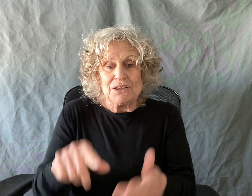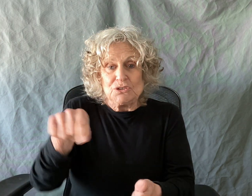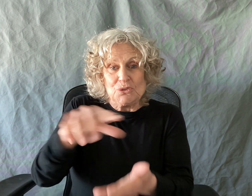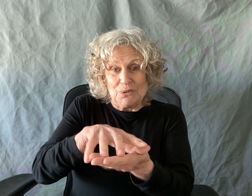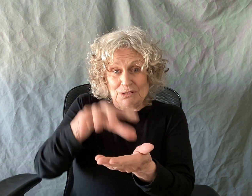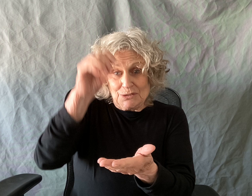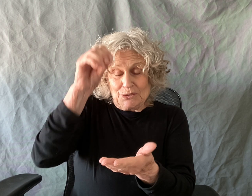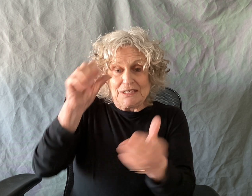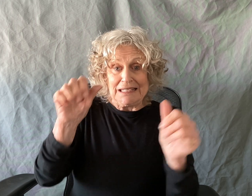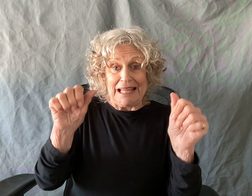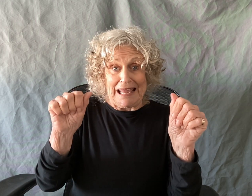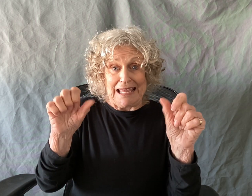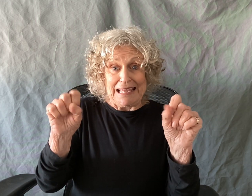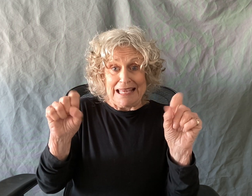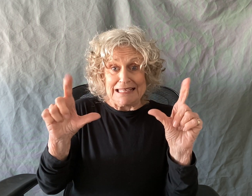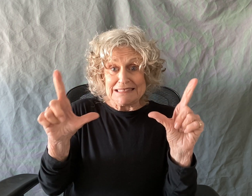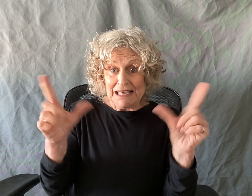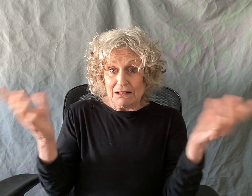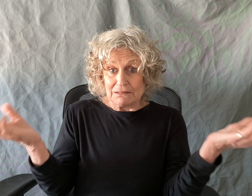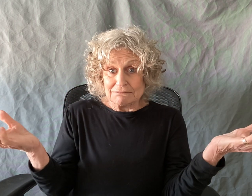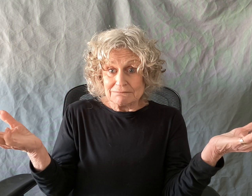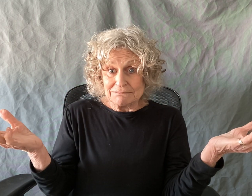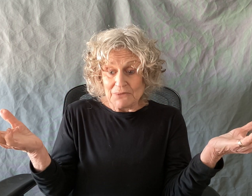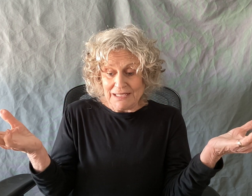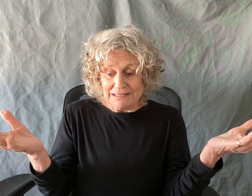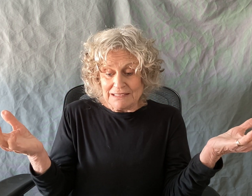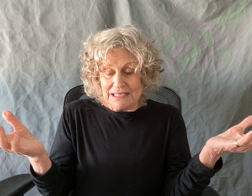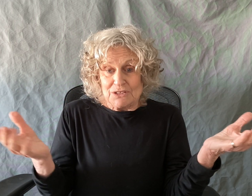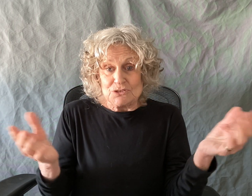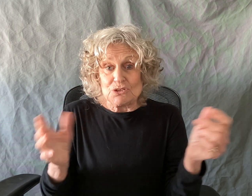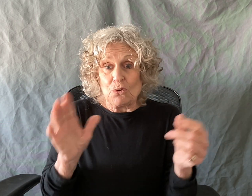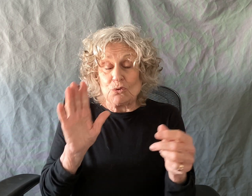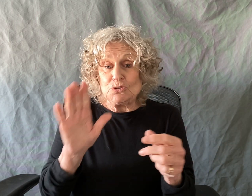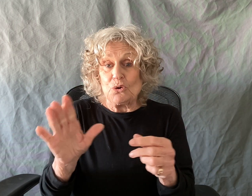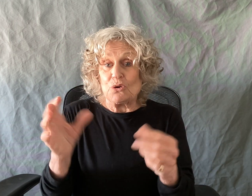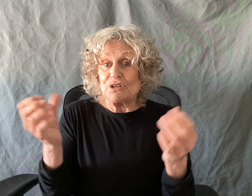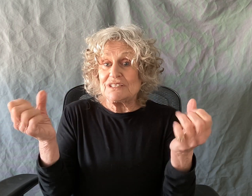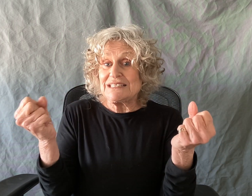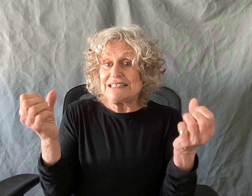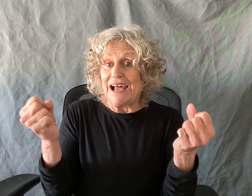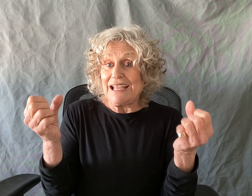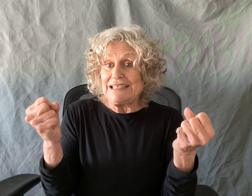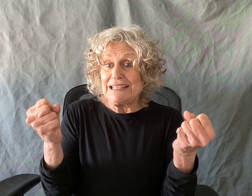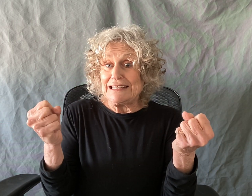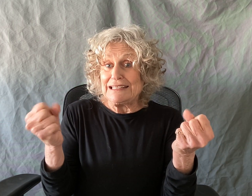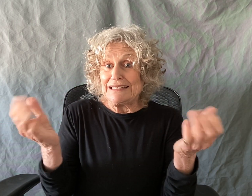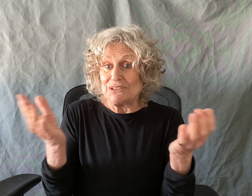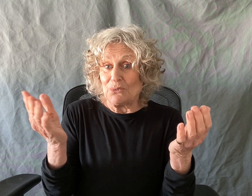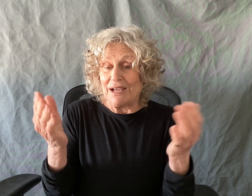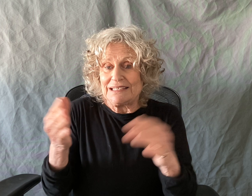you are learning ASL, right? So your signing is what?